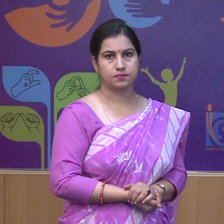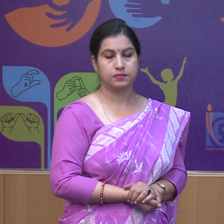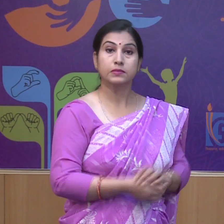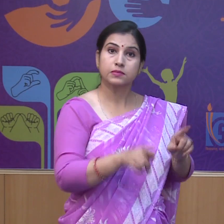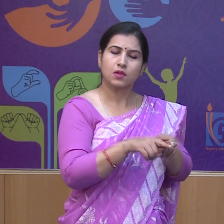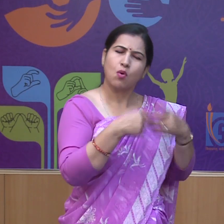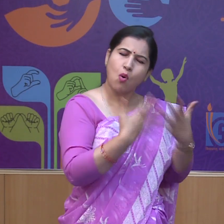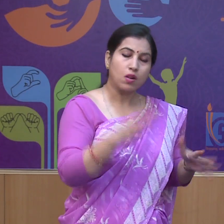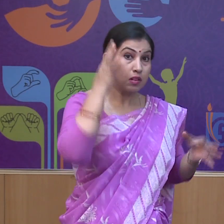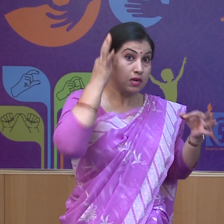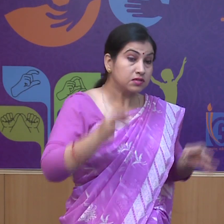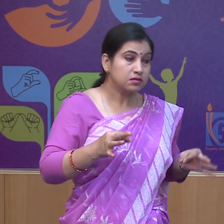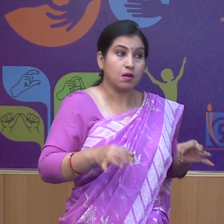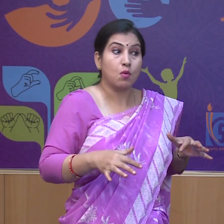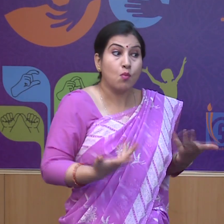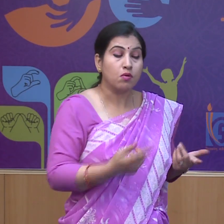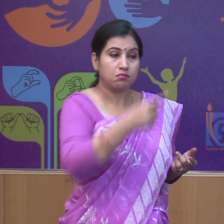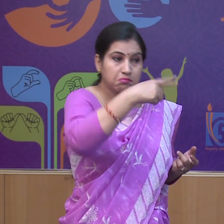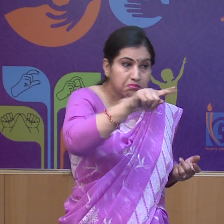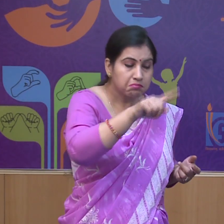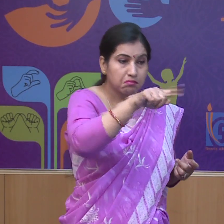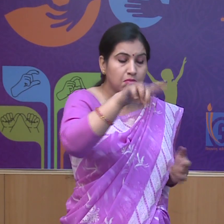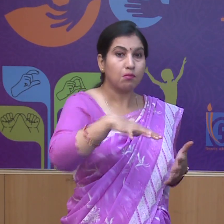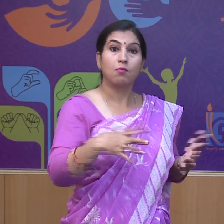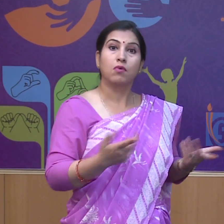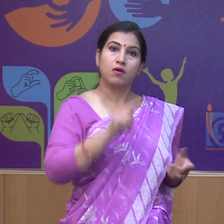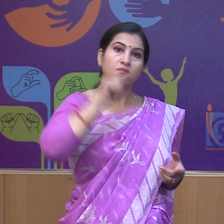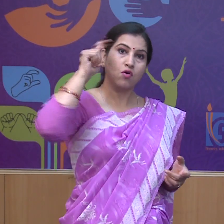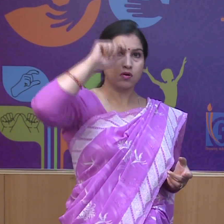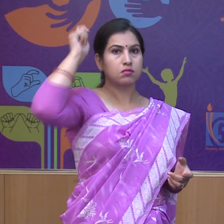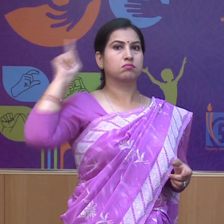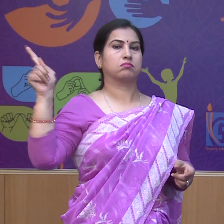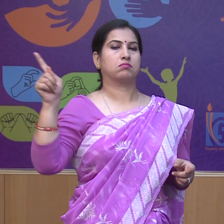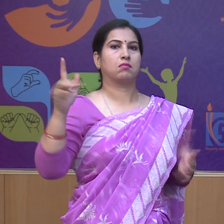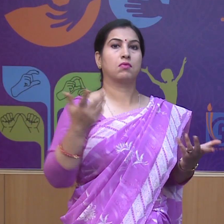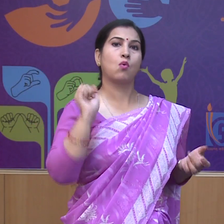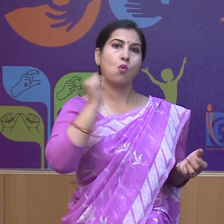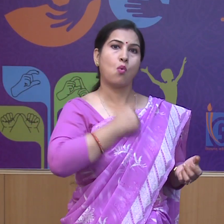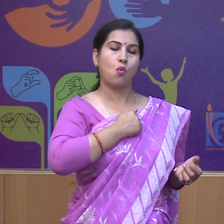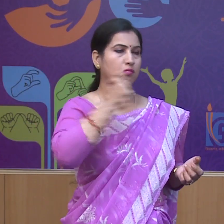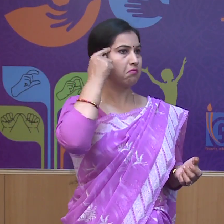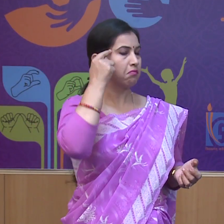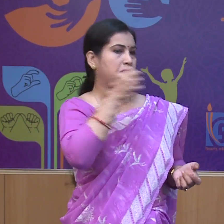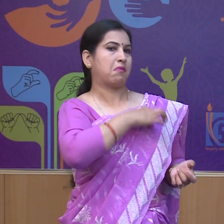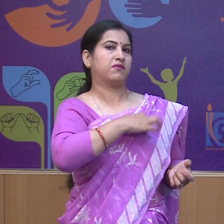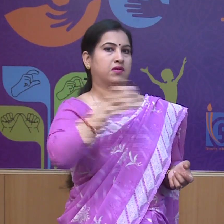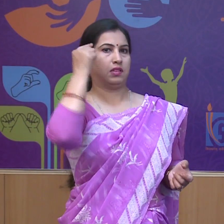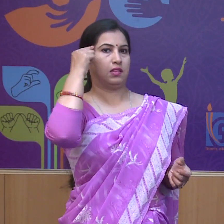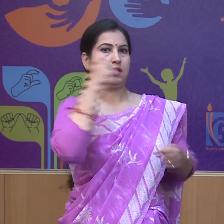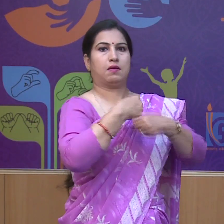All the decisions that the British made were for the benefit of Britain